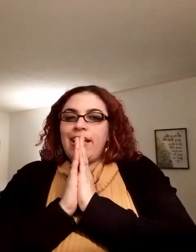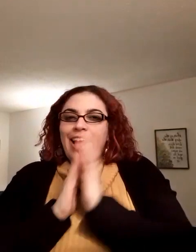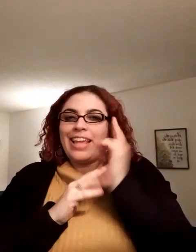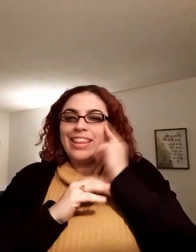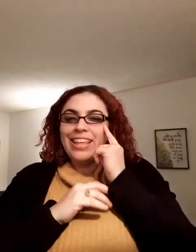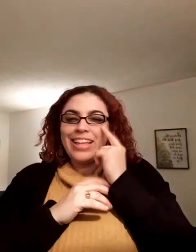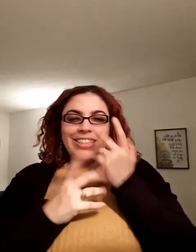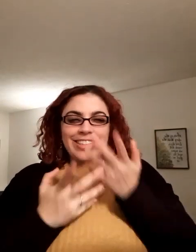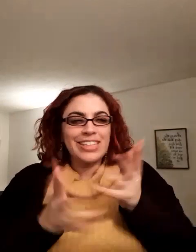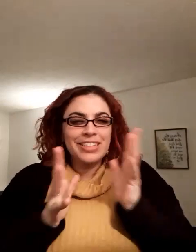think that's it